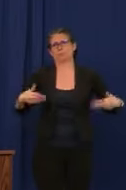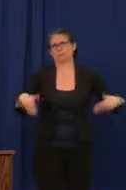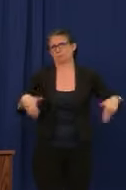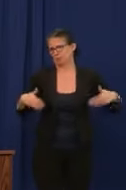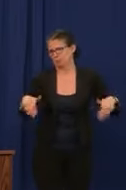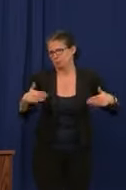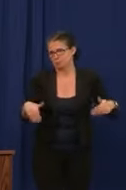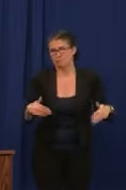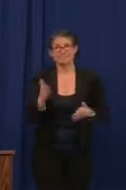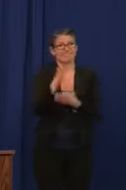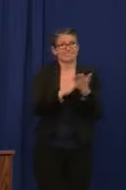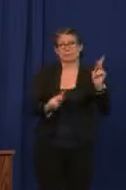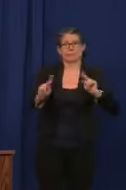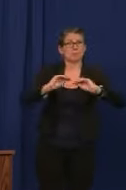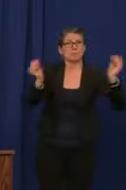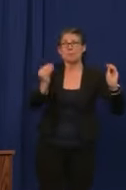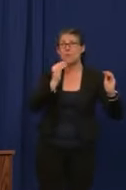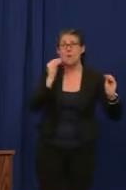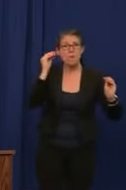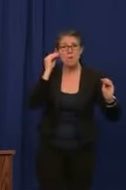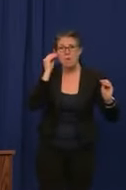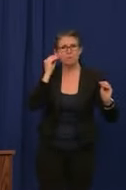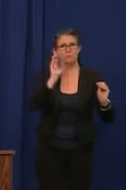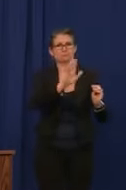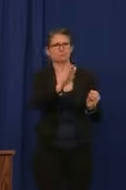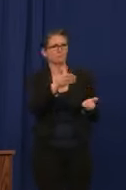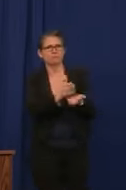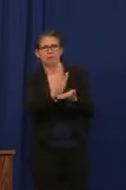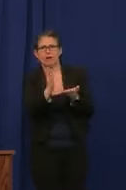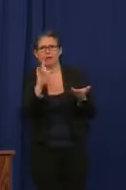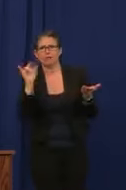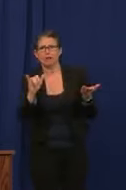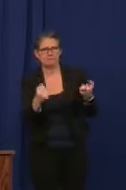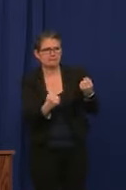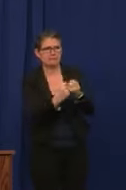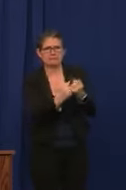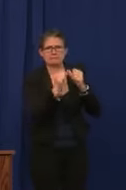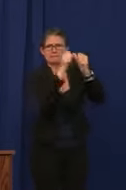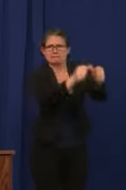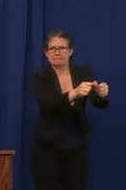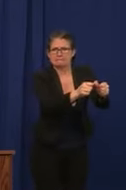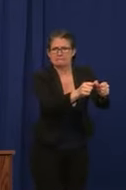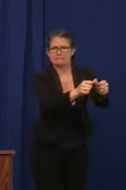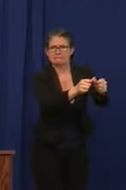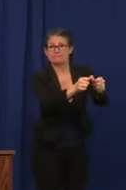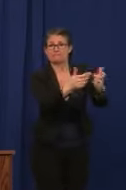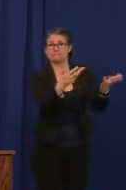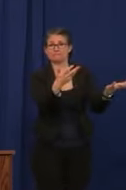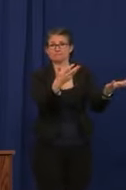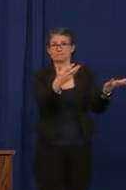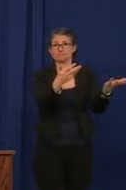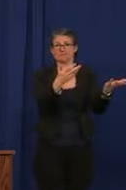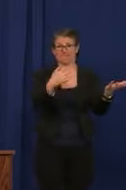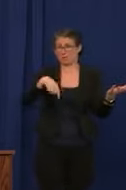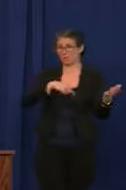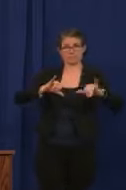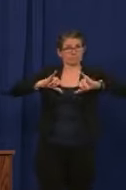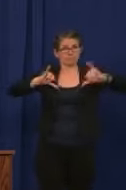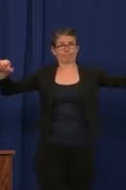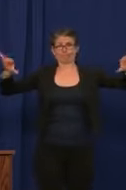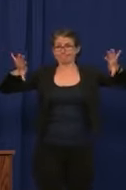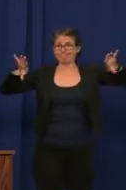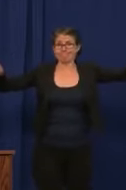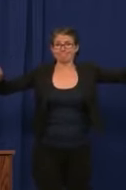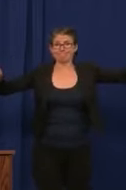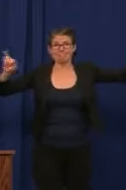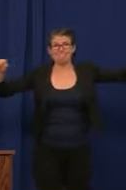off the streets. When we have a stay-at-home order, it sort of assumes people have a home to go to. And that's where